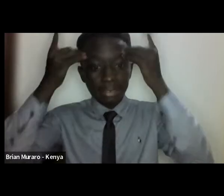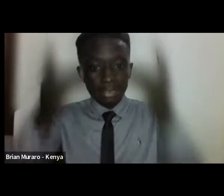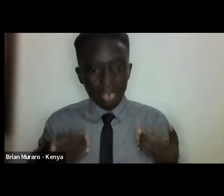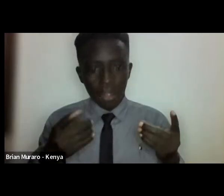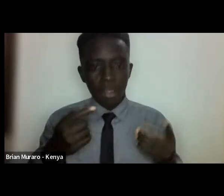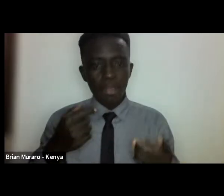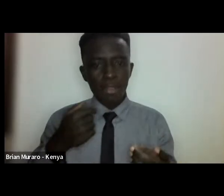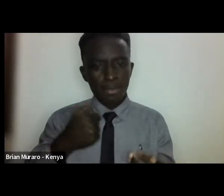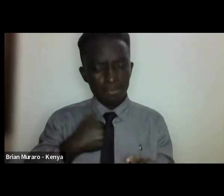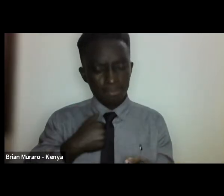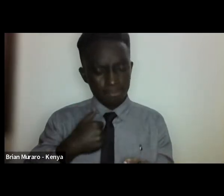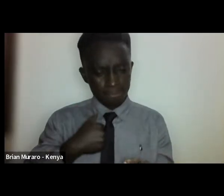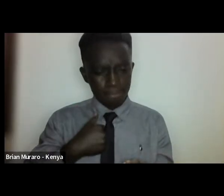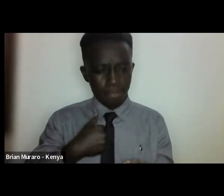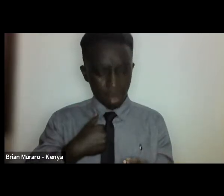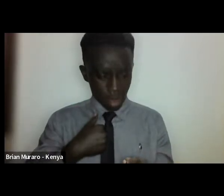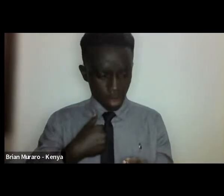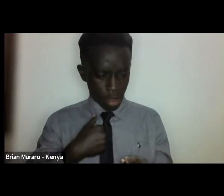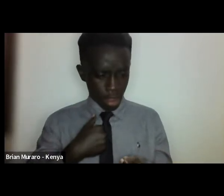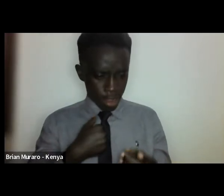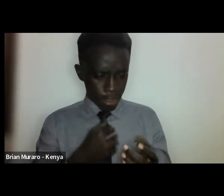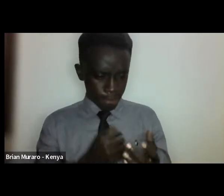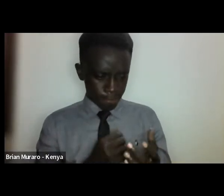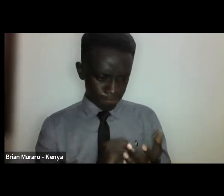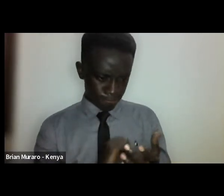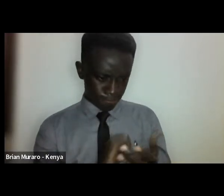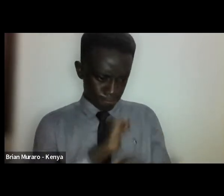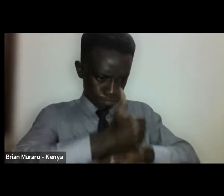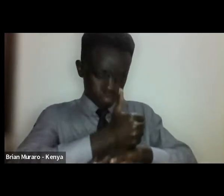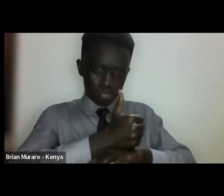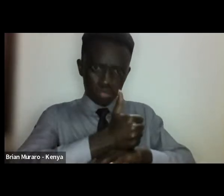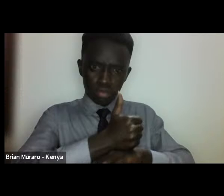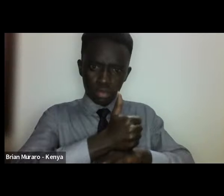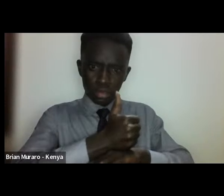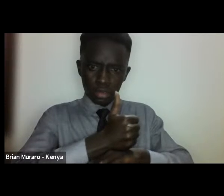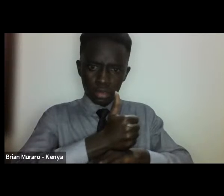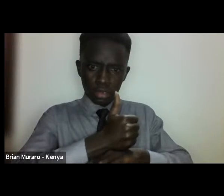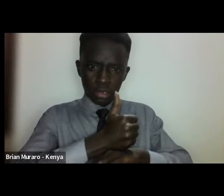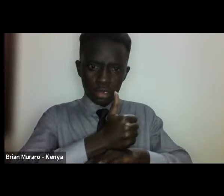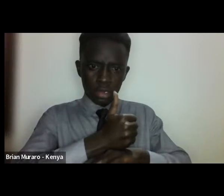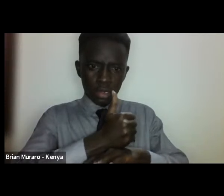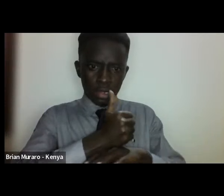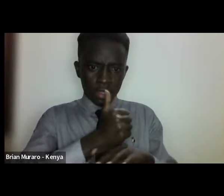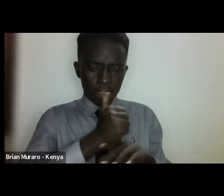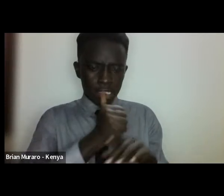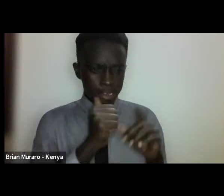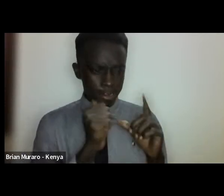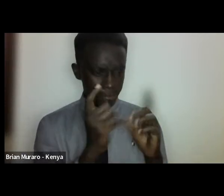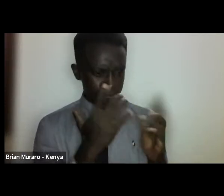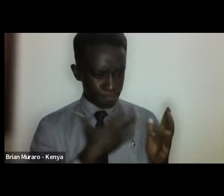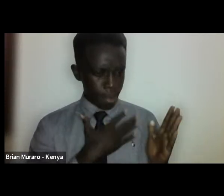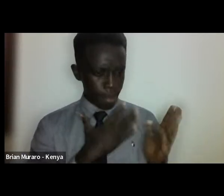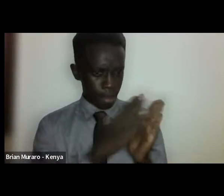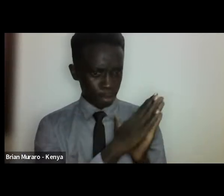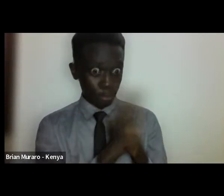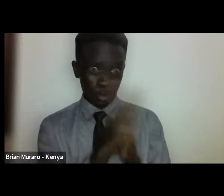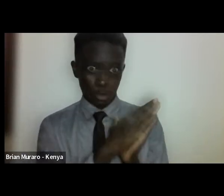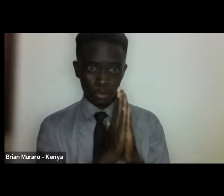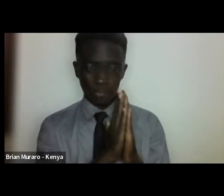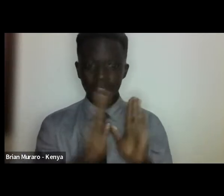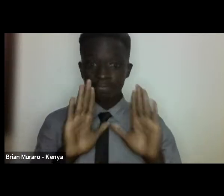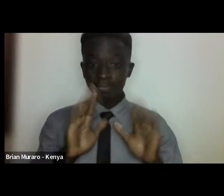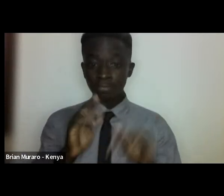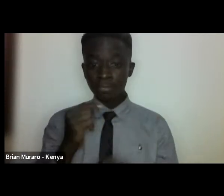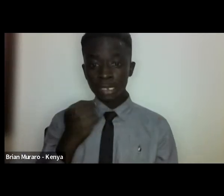to develop an alternative narrative, because I think one of the reasons why